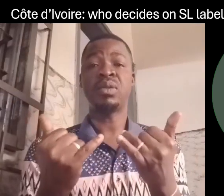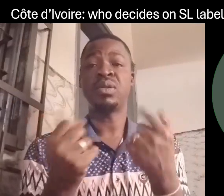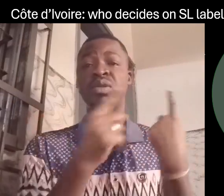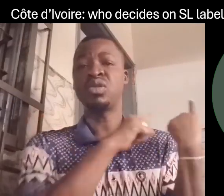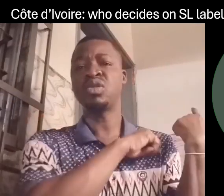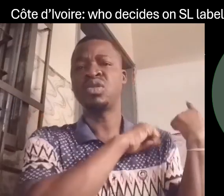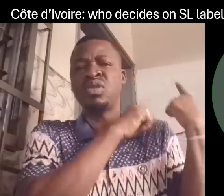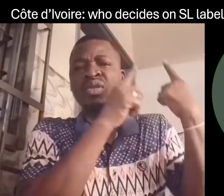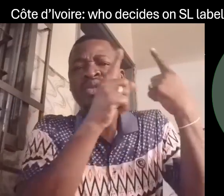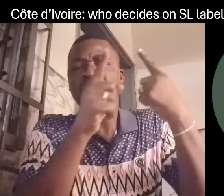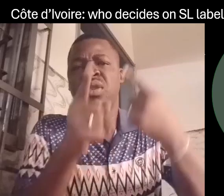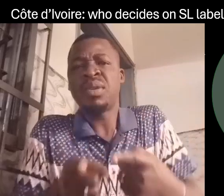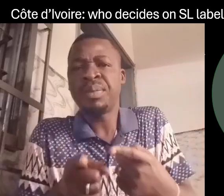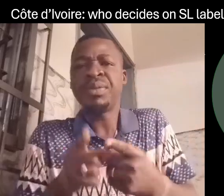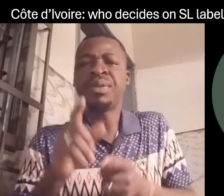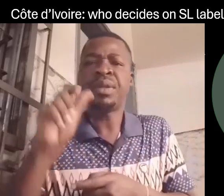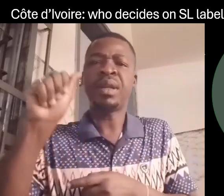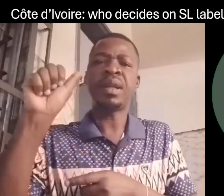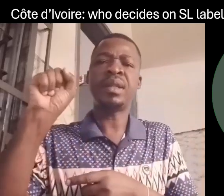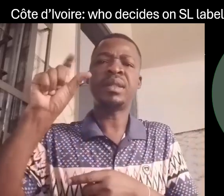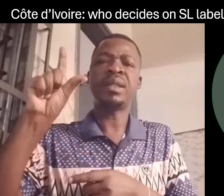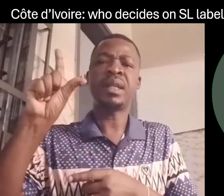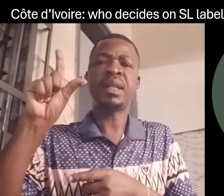But now,